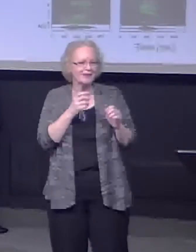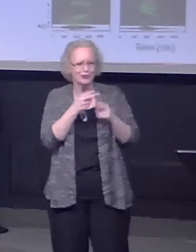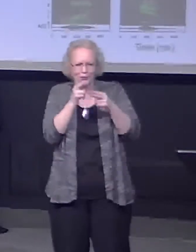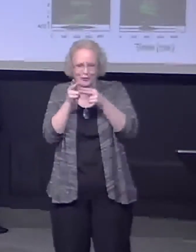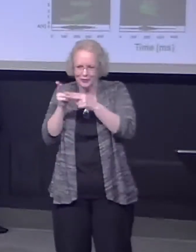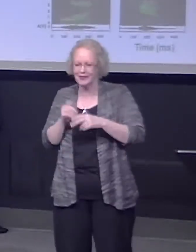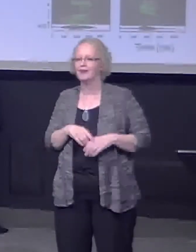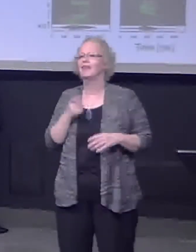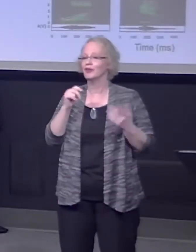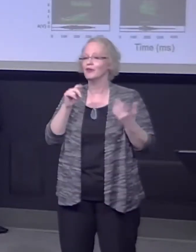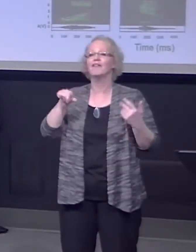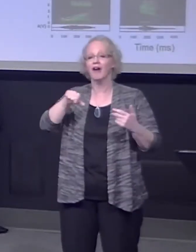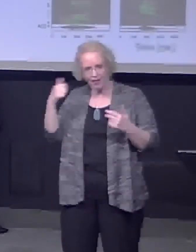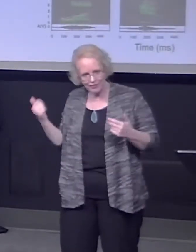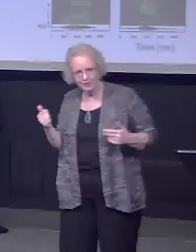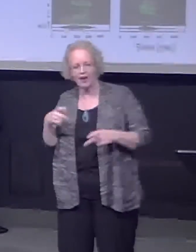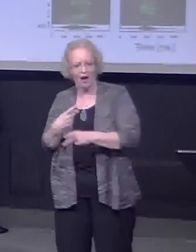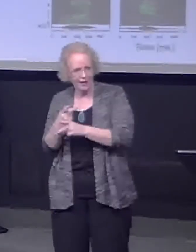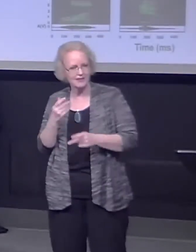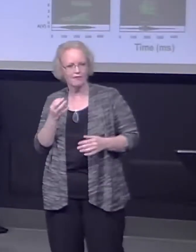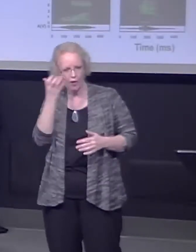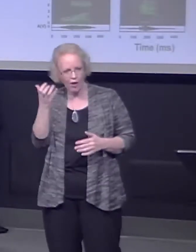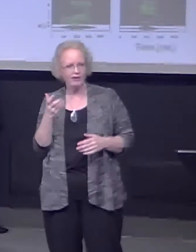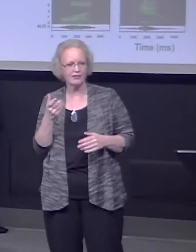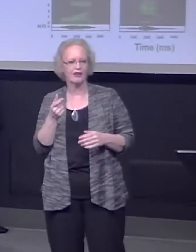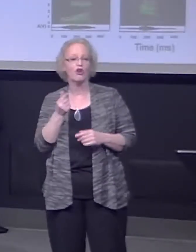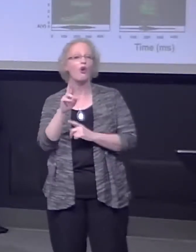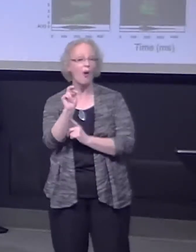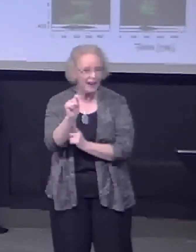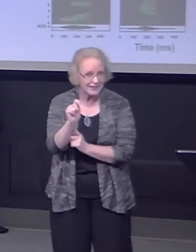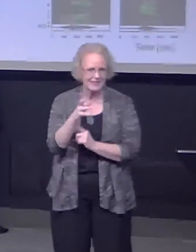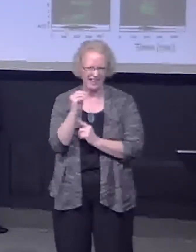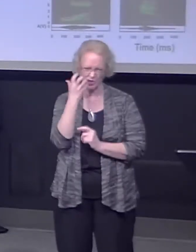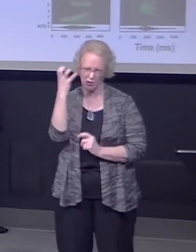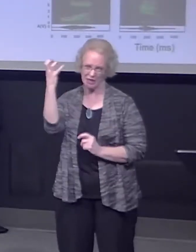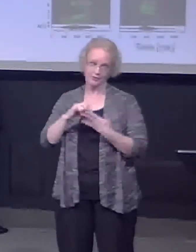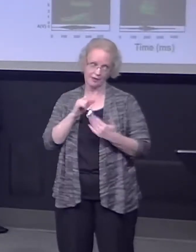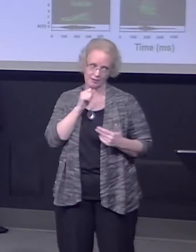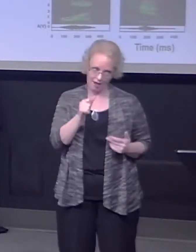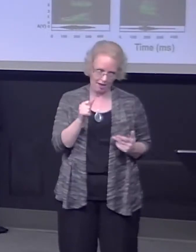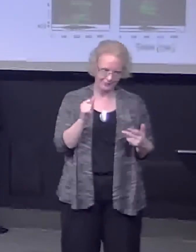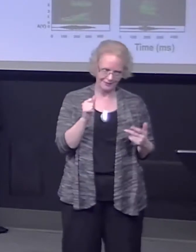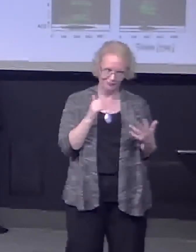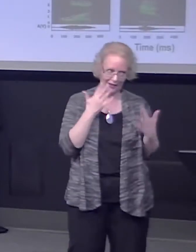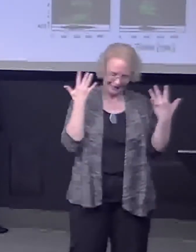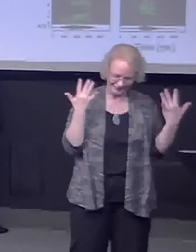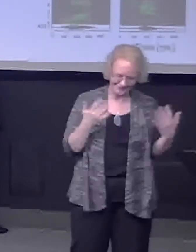other calls, the grunts and the screams, that are not so friendly, of course. And you can immediately, intuitively